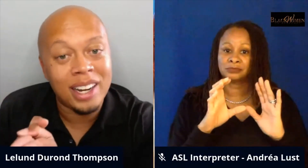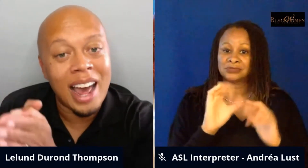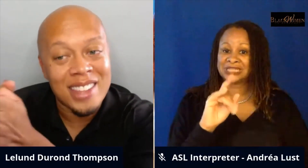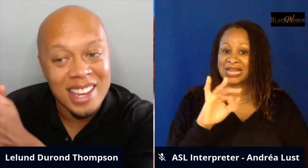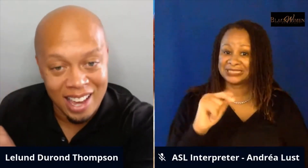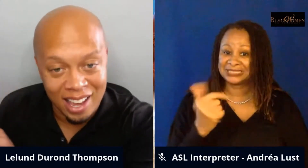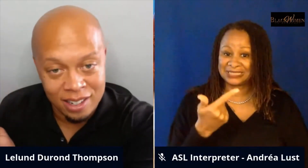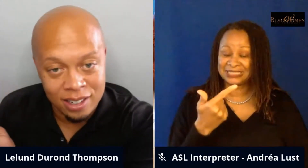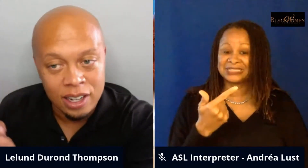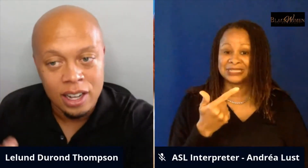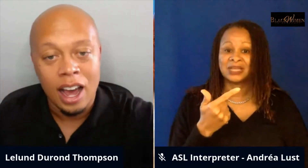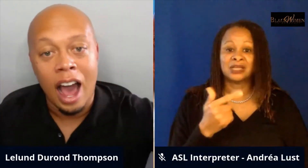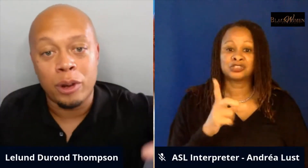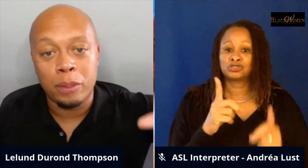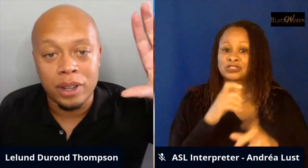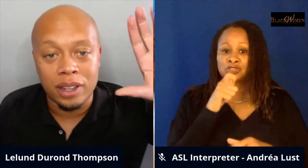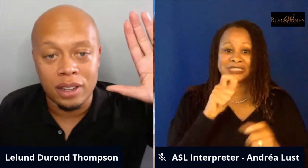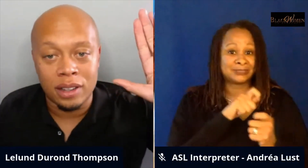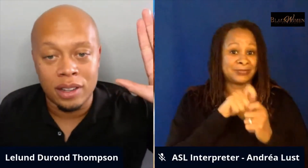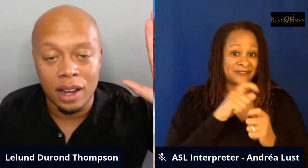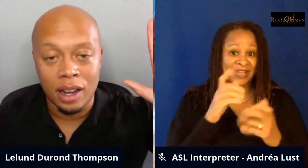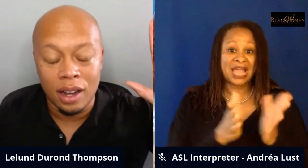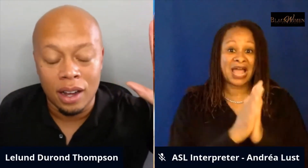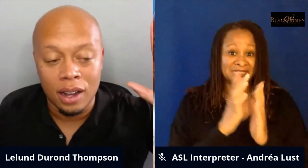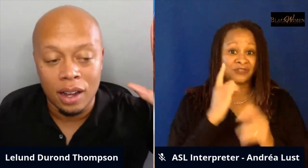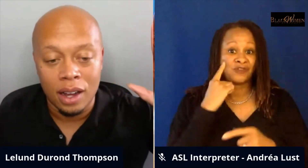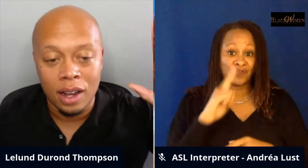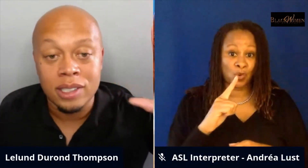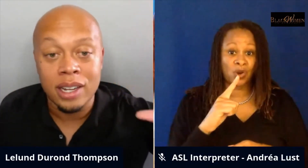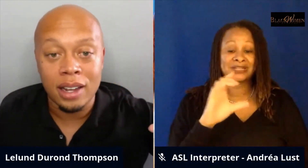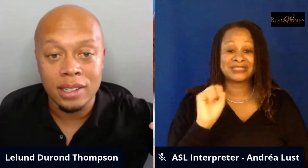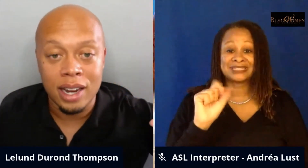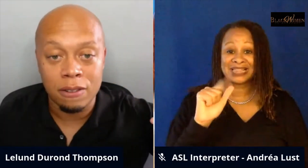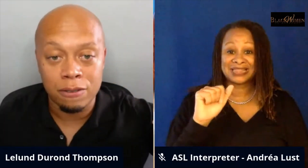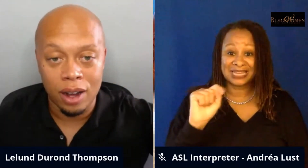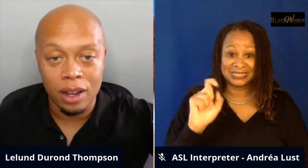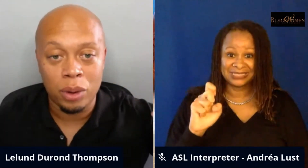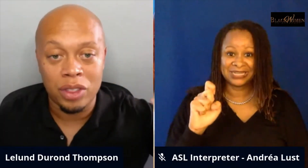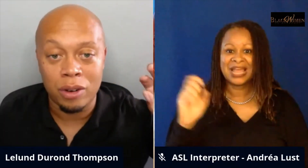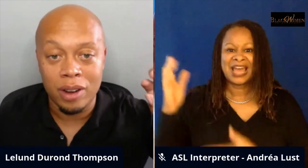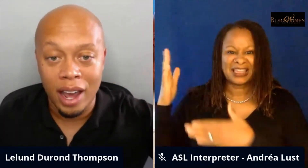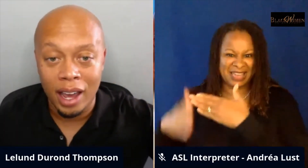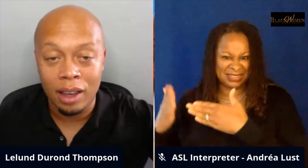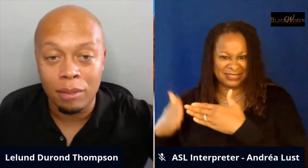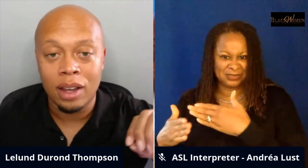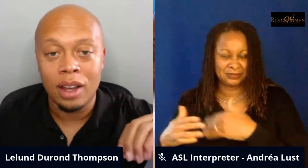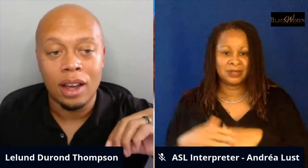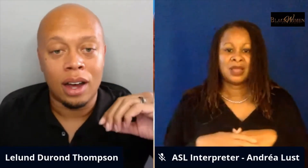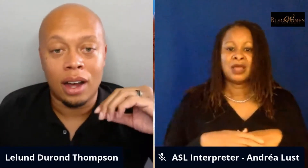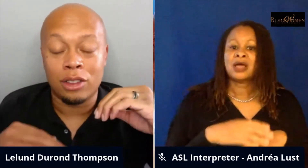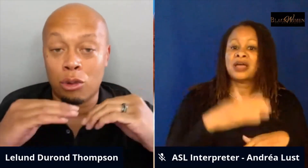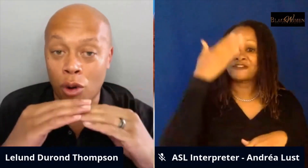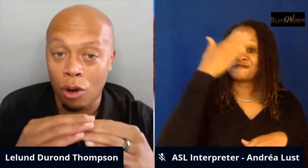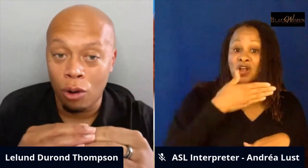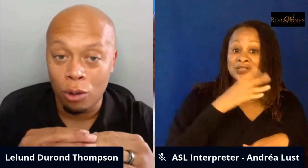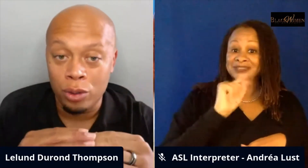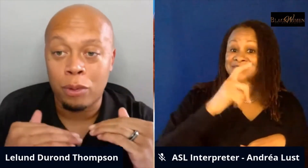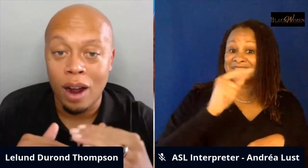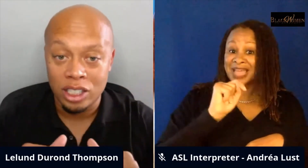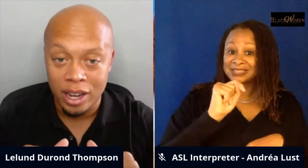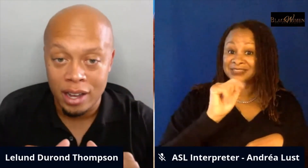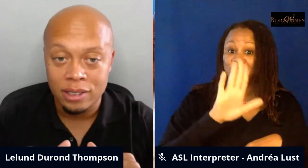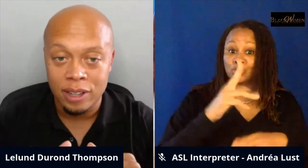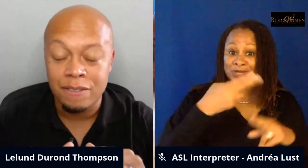put it at the end. I would put the text at the front with your name, the role,